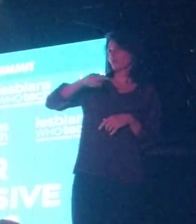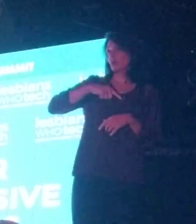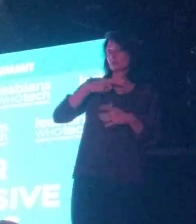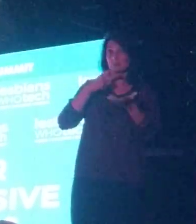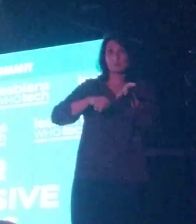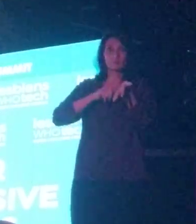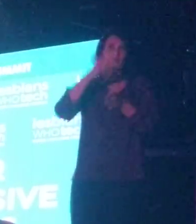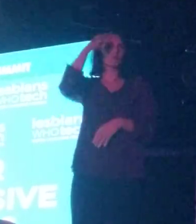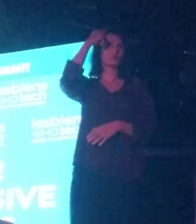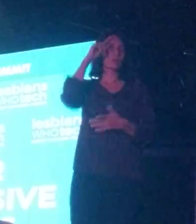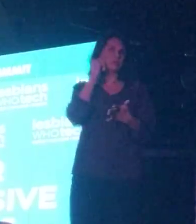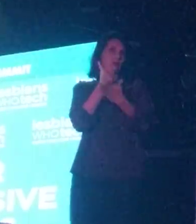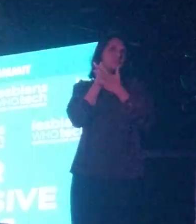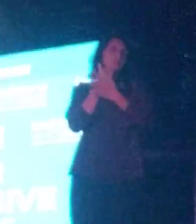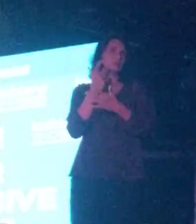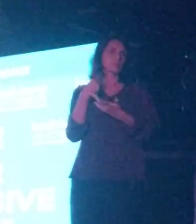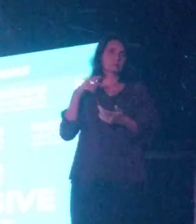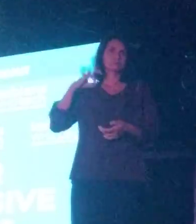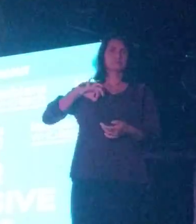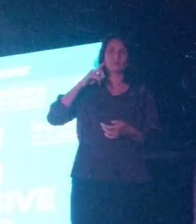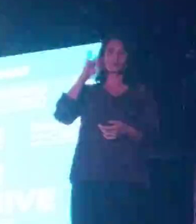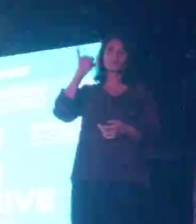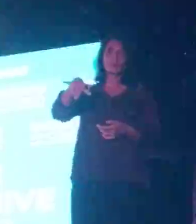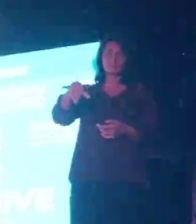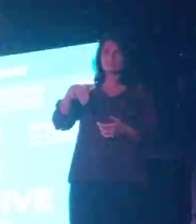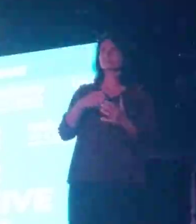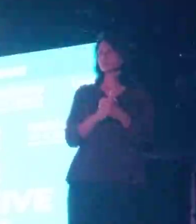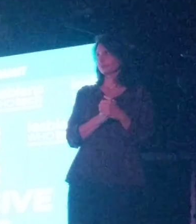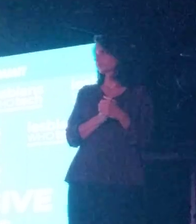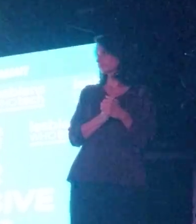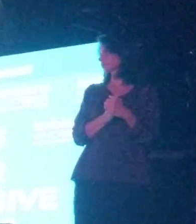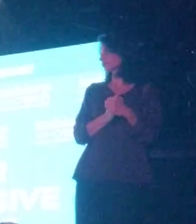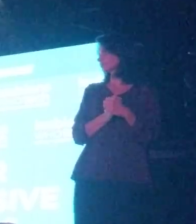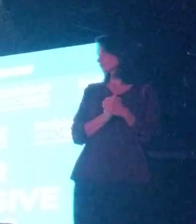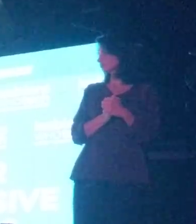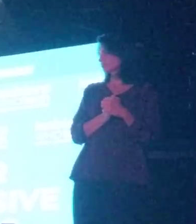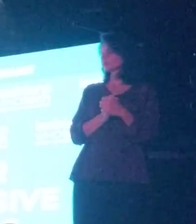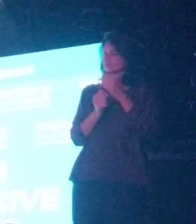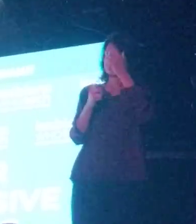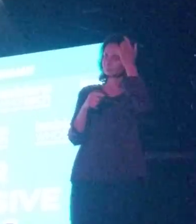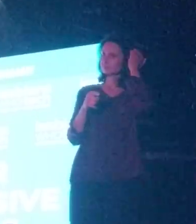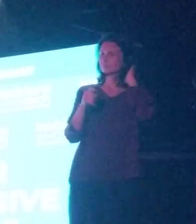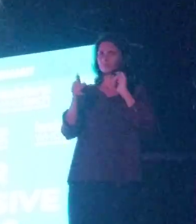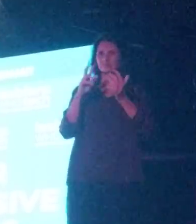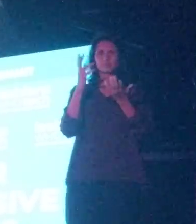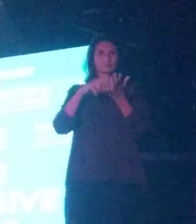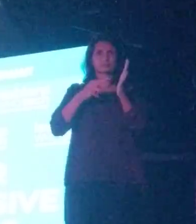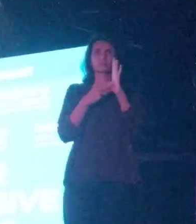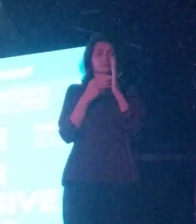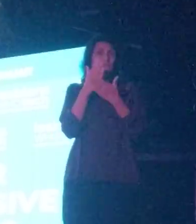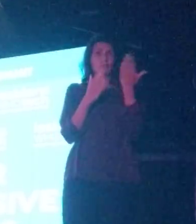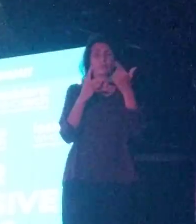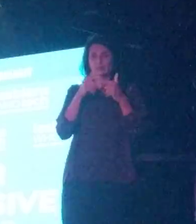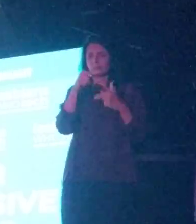investigation. The Democrats, actually it was bipartisan, an effort to try to do more to protect these upcoming elections, which